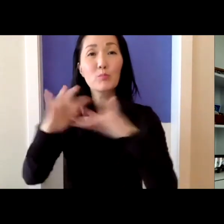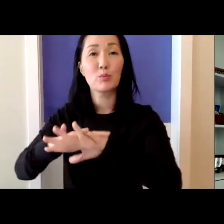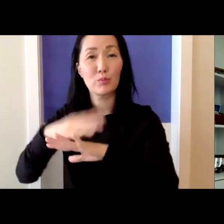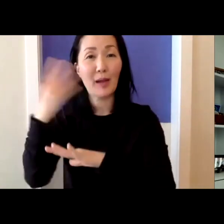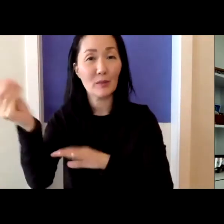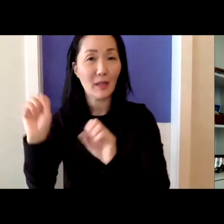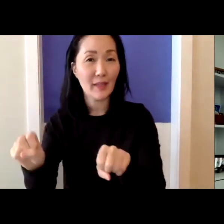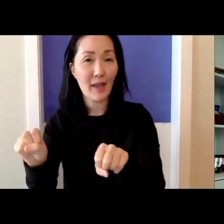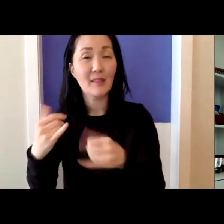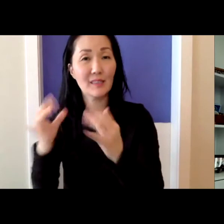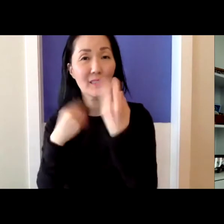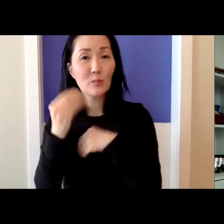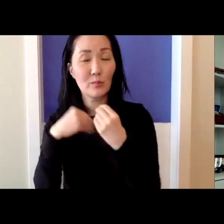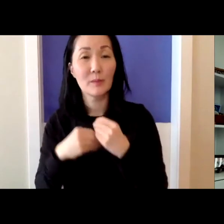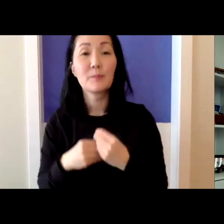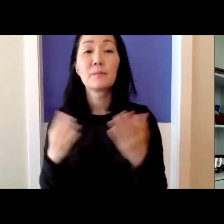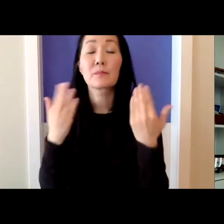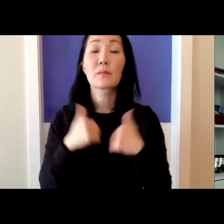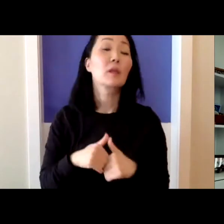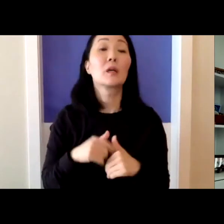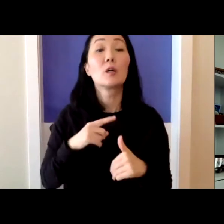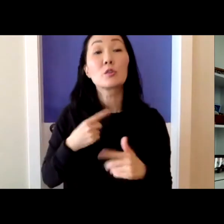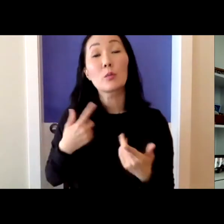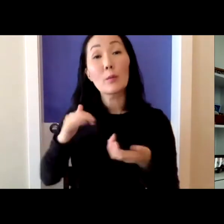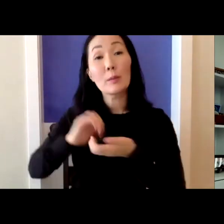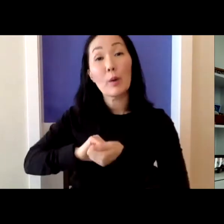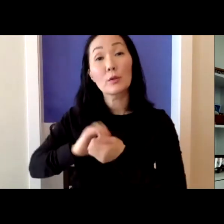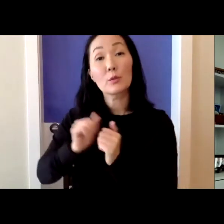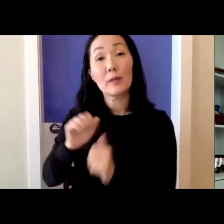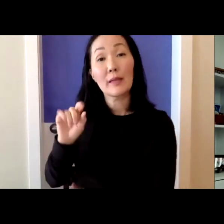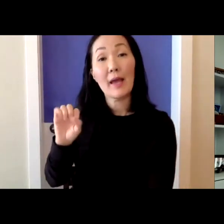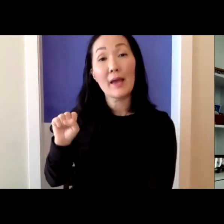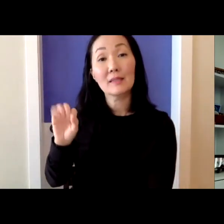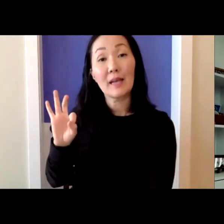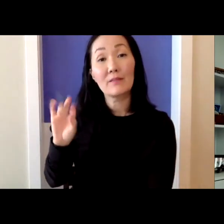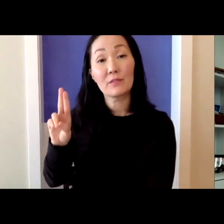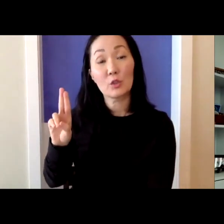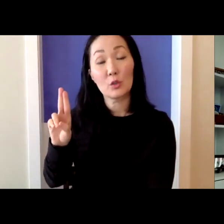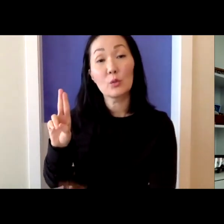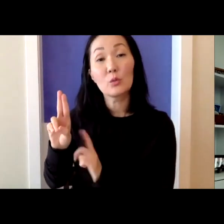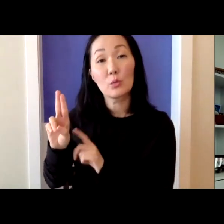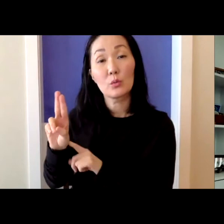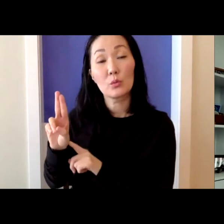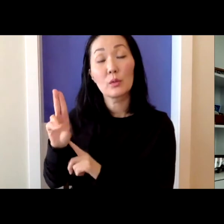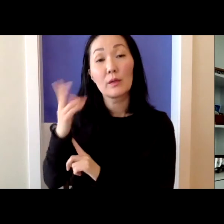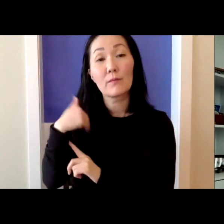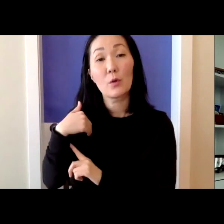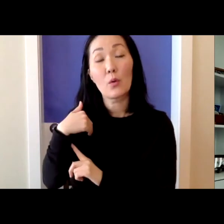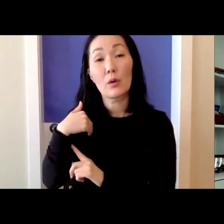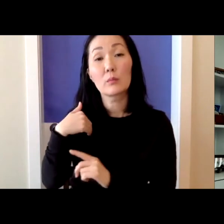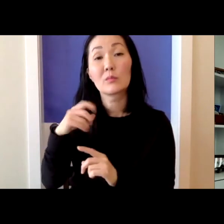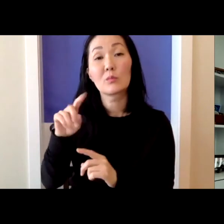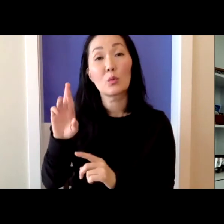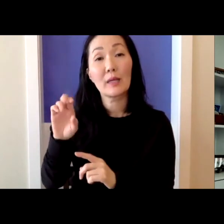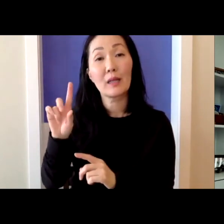2015 when we partnered with SFU Public Square to launch Reimagine Downtown Vancouver. We asked people